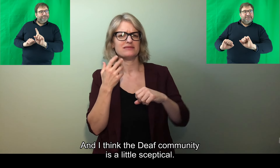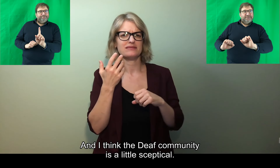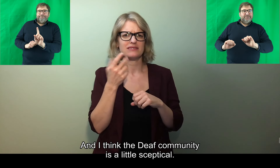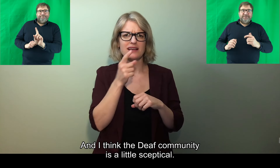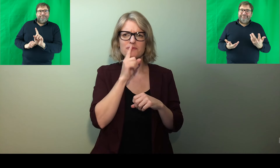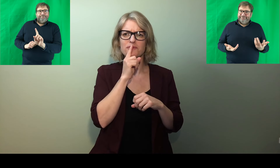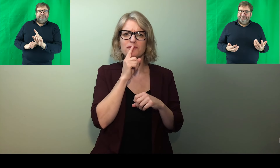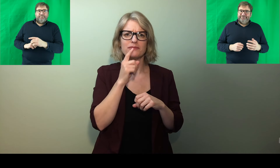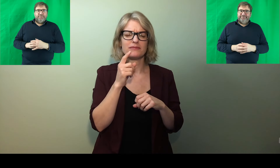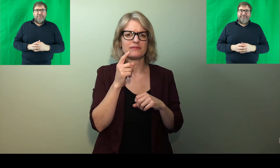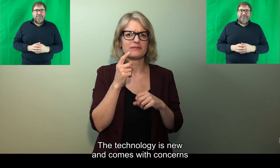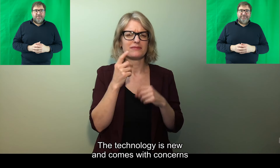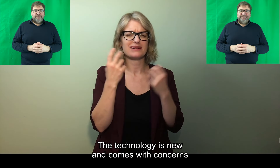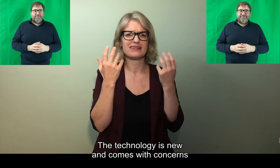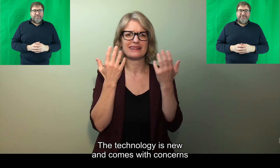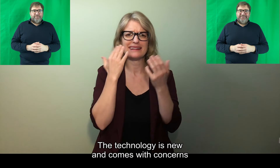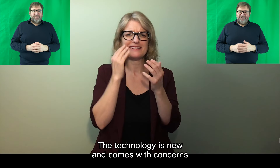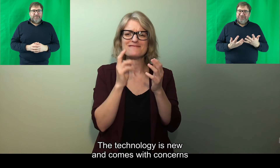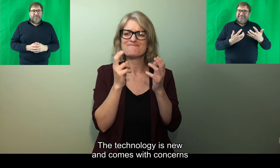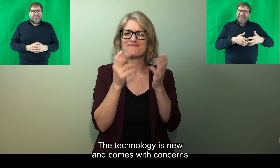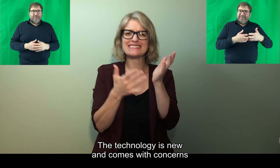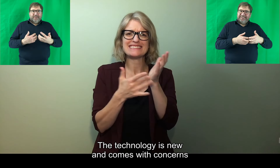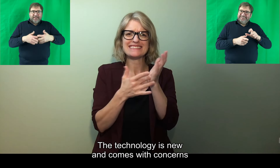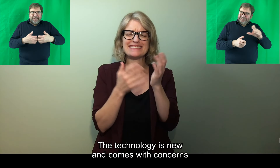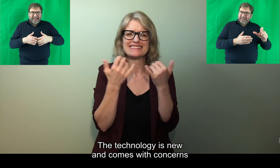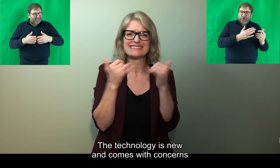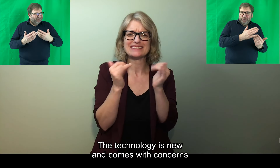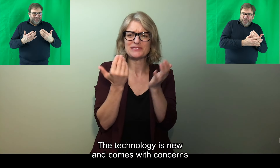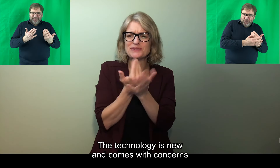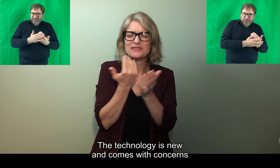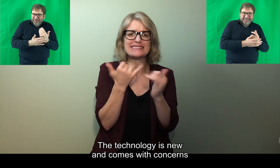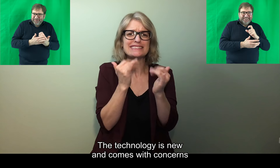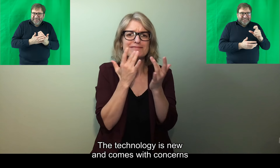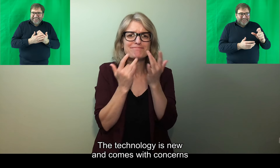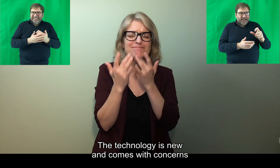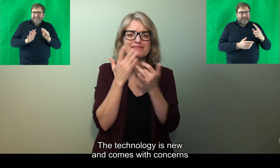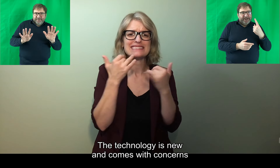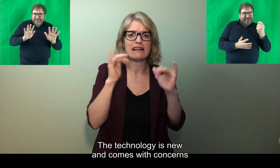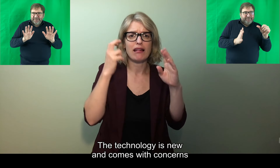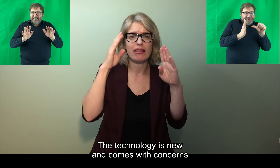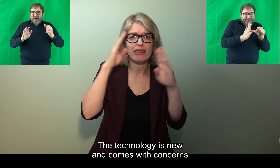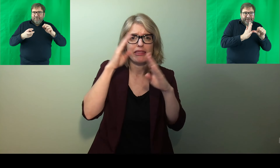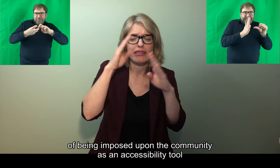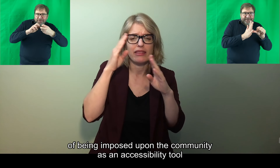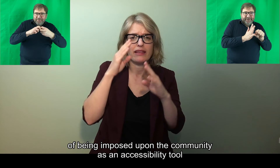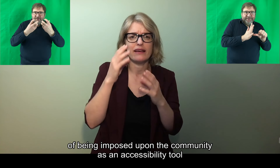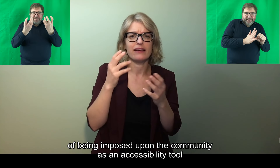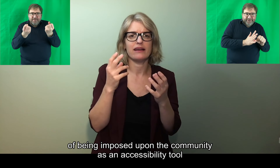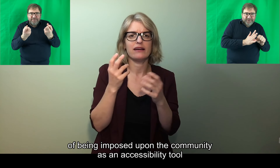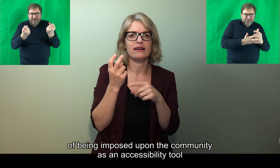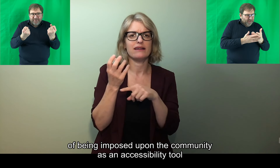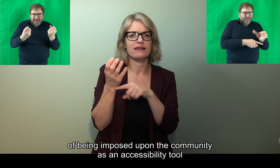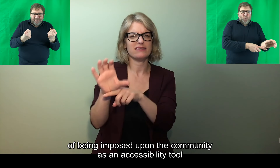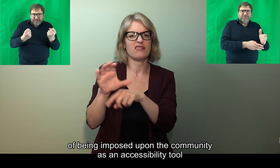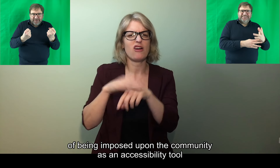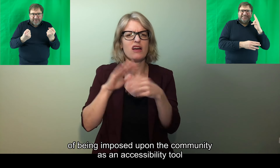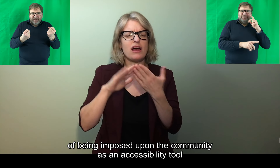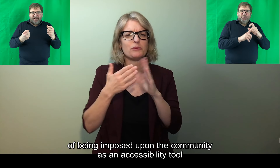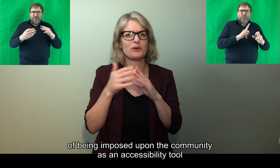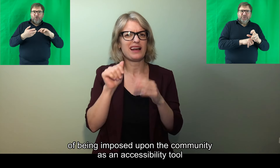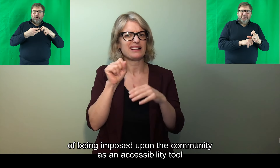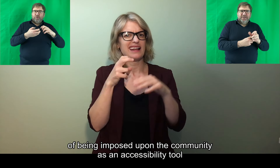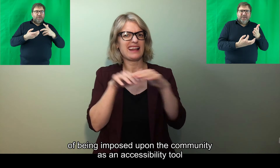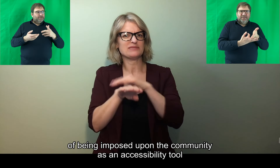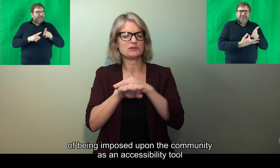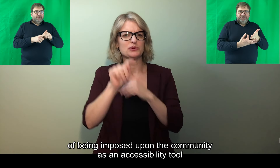little skeptical. The technology is new and comes with concerns of being imposed upon